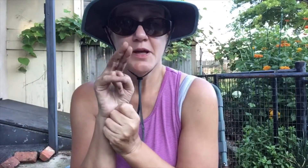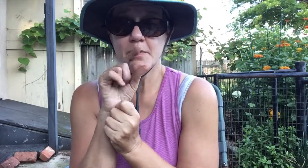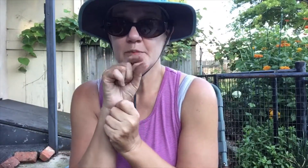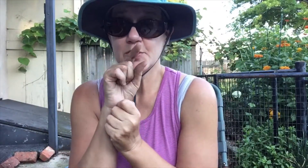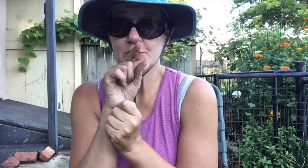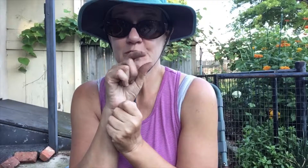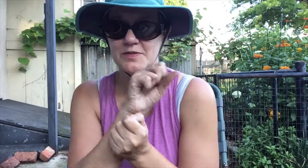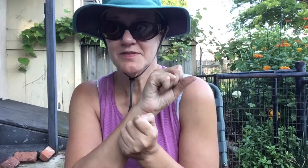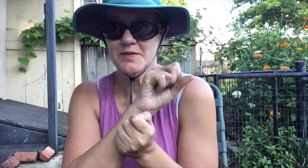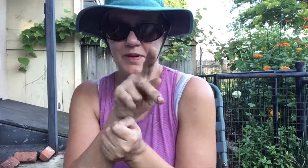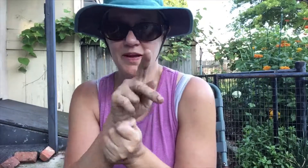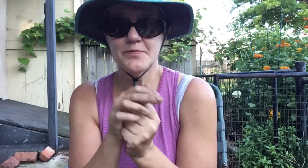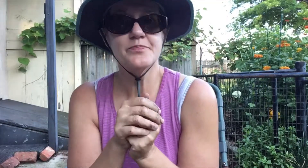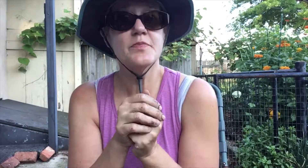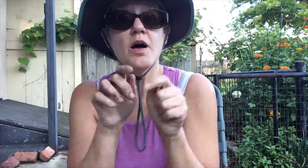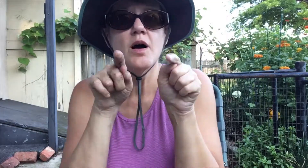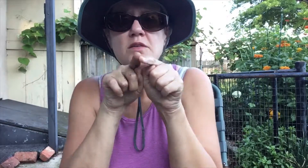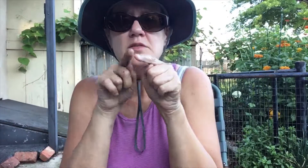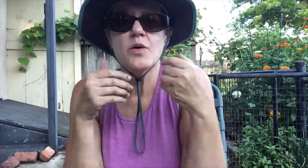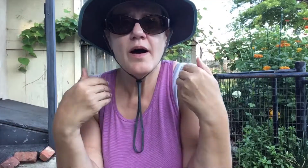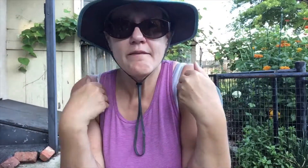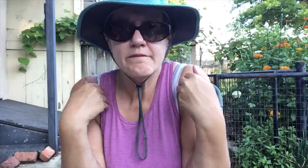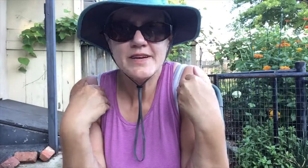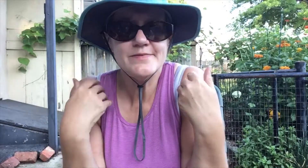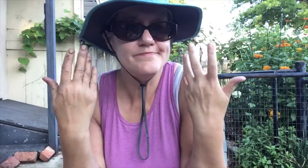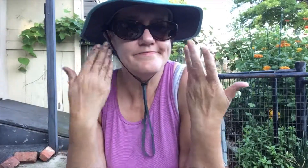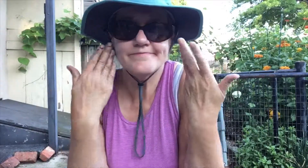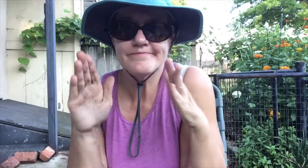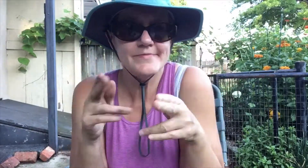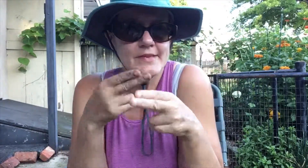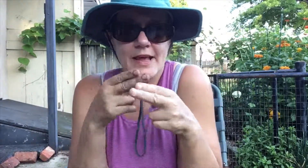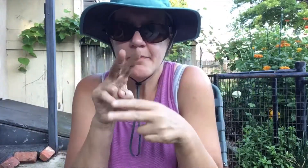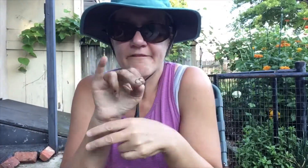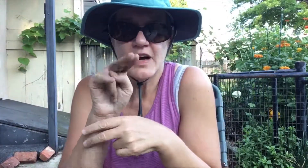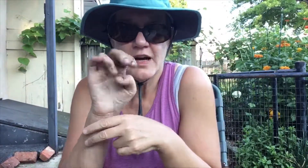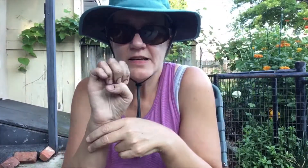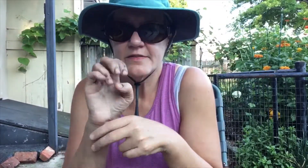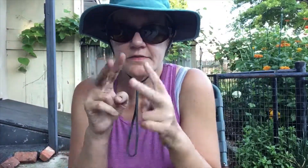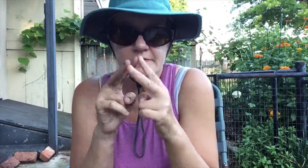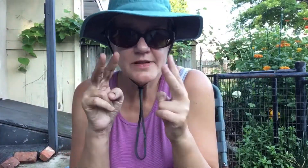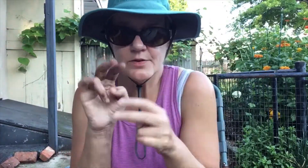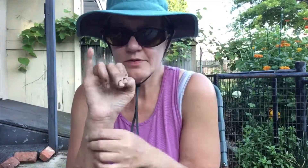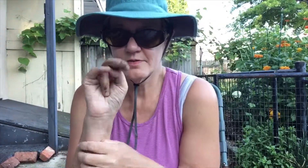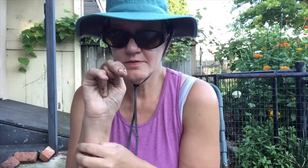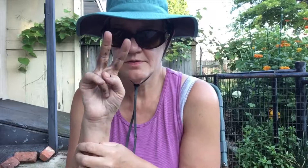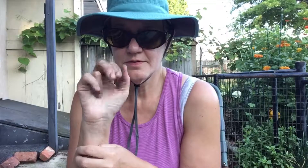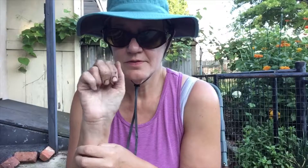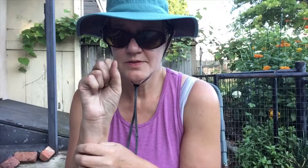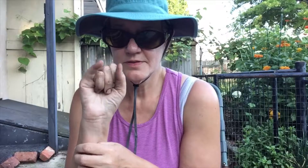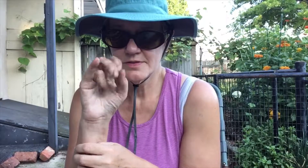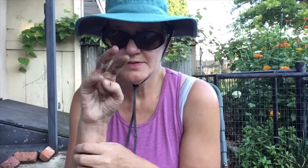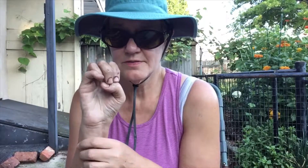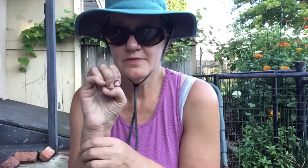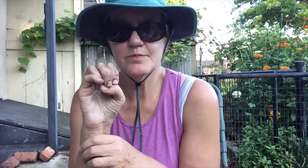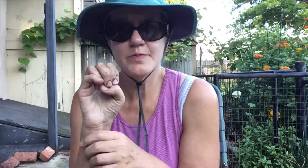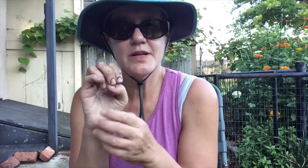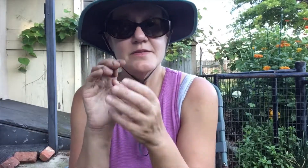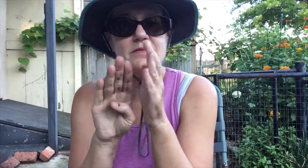So hopefully the hummingbirds will come back. I also have this invasive vine that I don't know the name of that I let grow